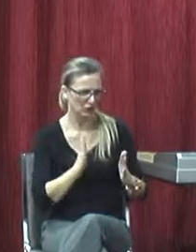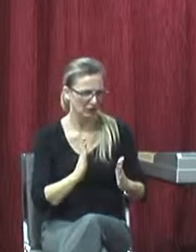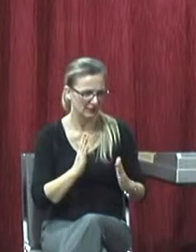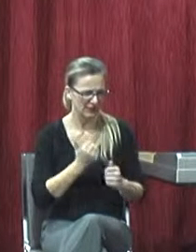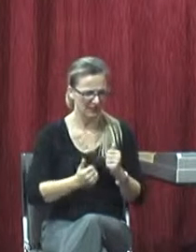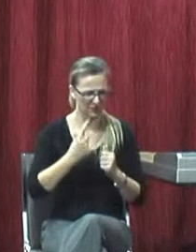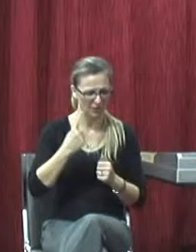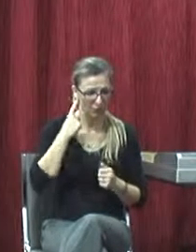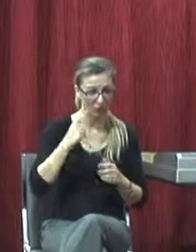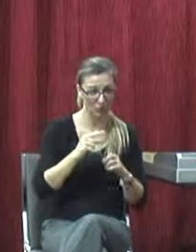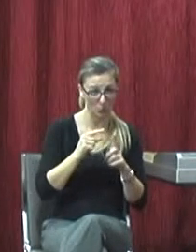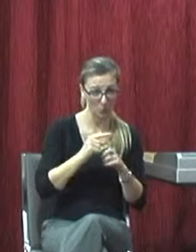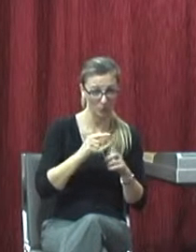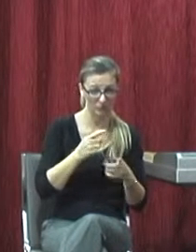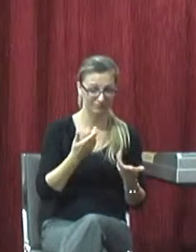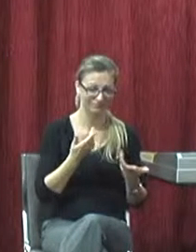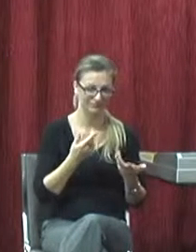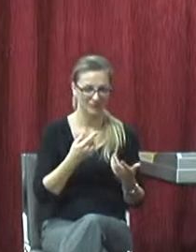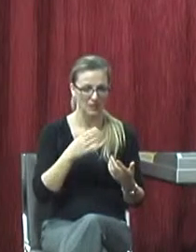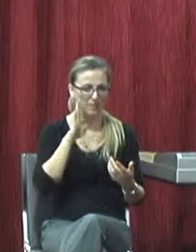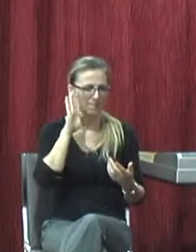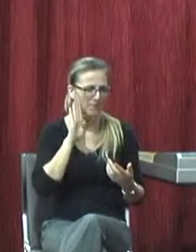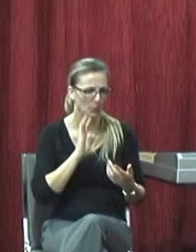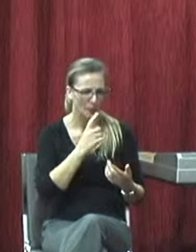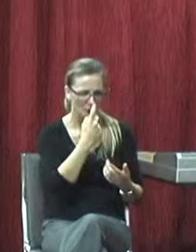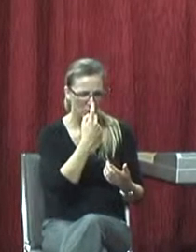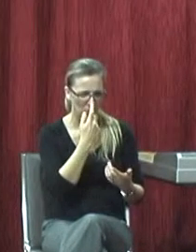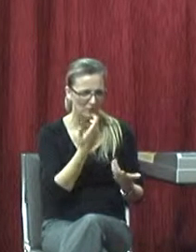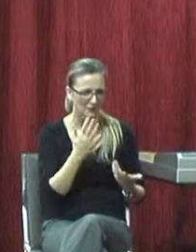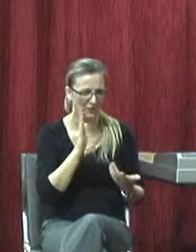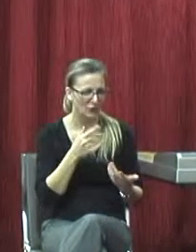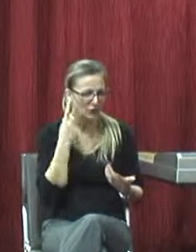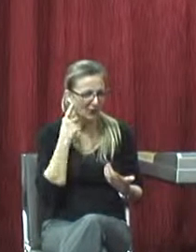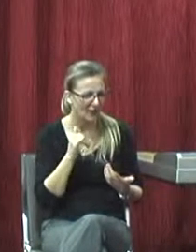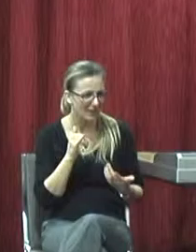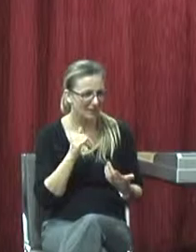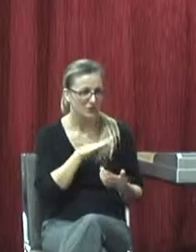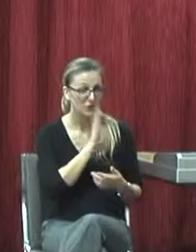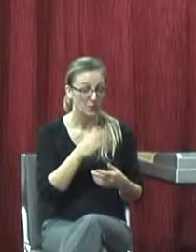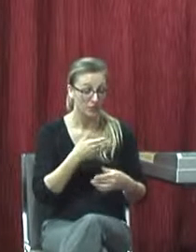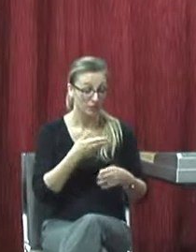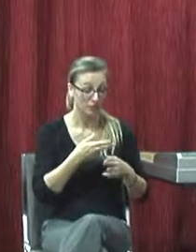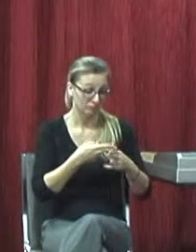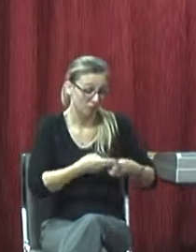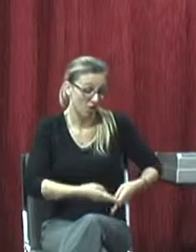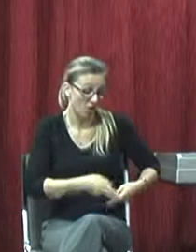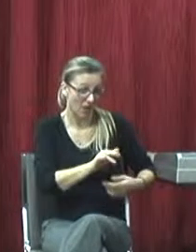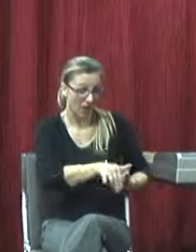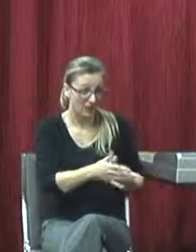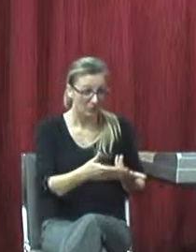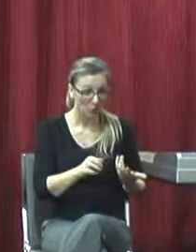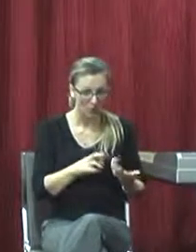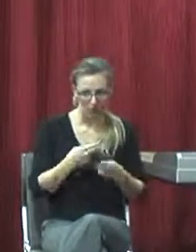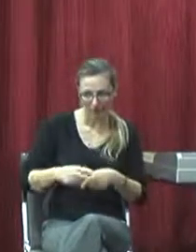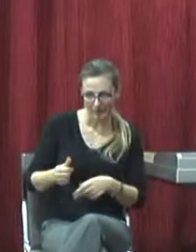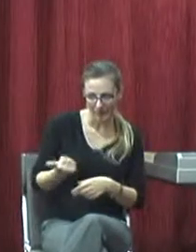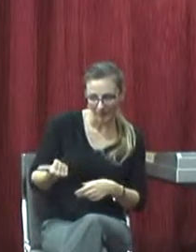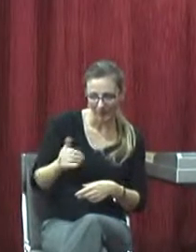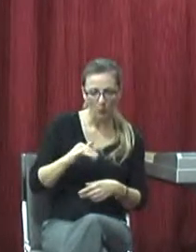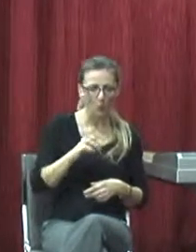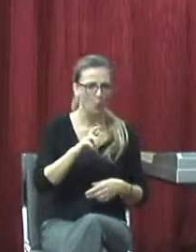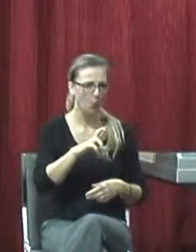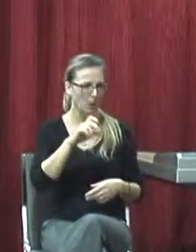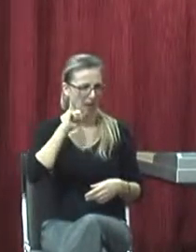Anybody ever heard the word brown nose? Did you ever get called a brown nose or call somebody that? Or apple polisher?